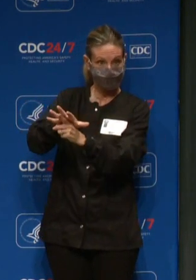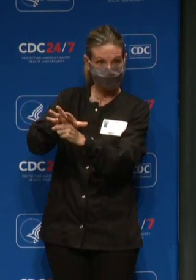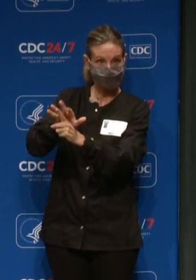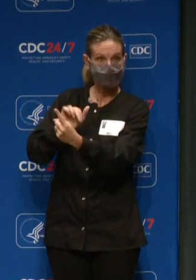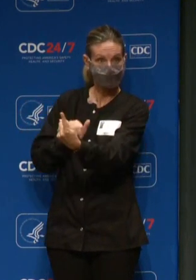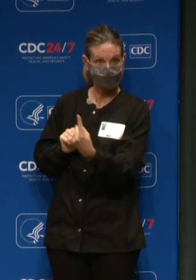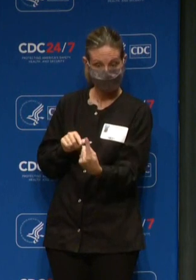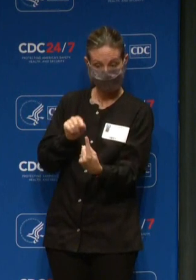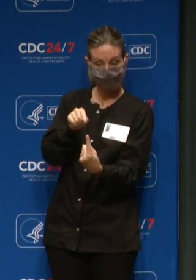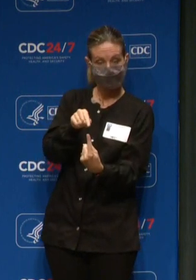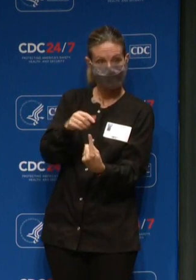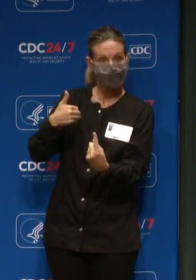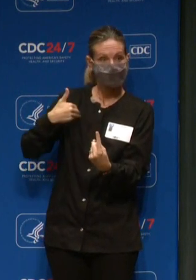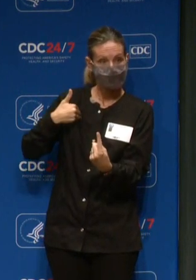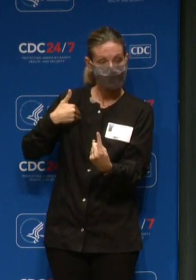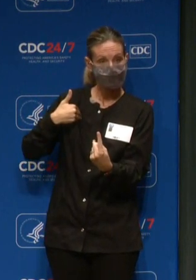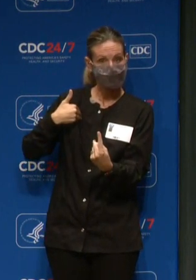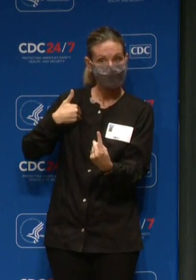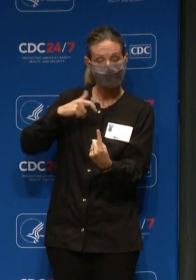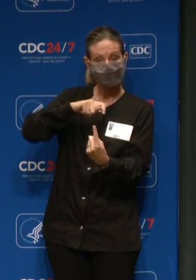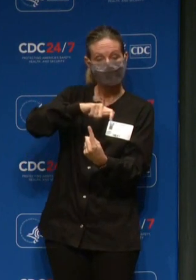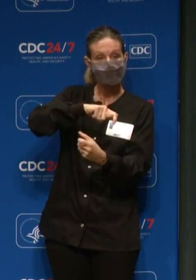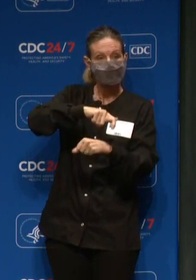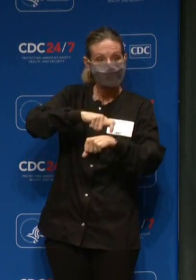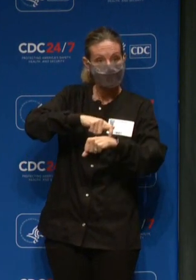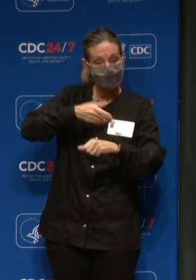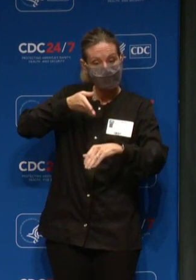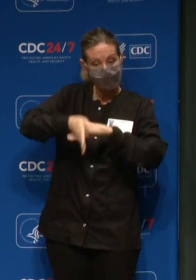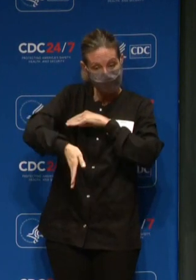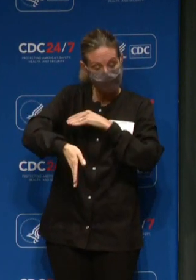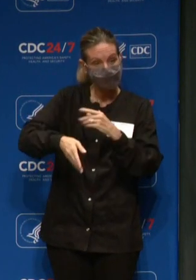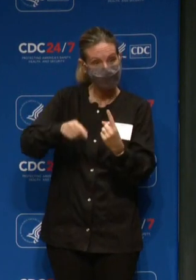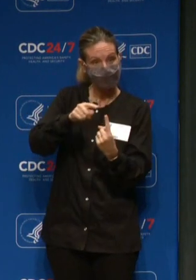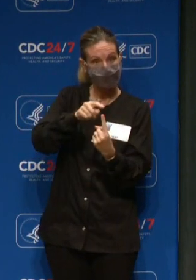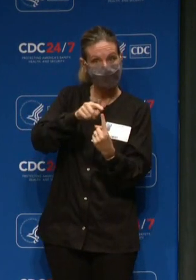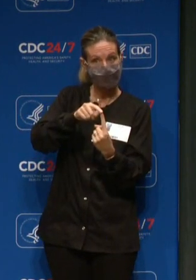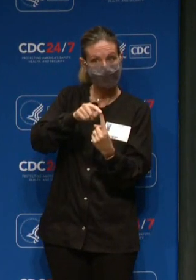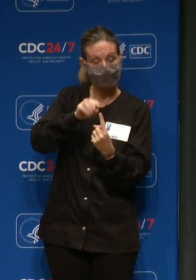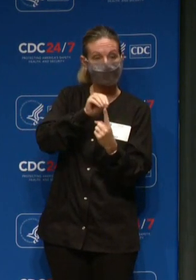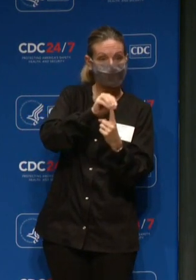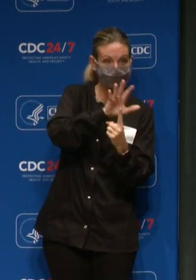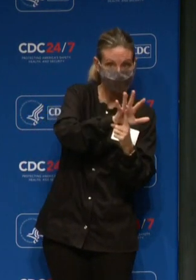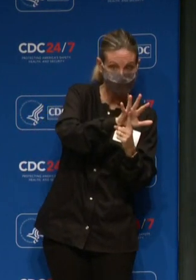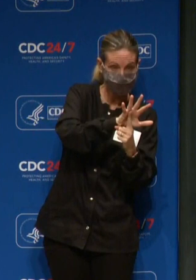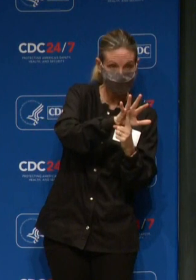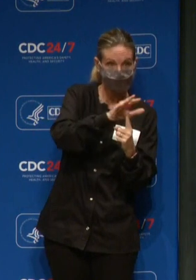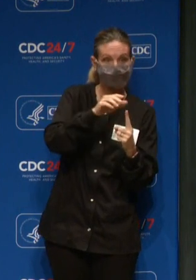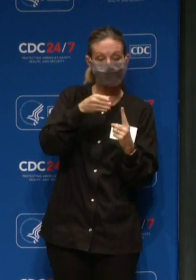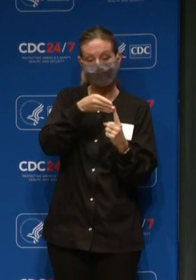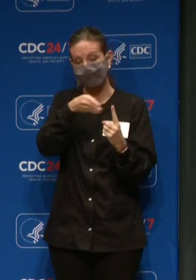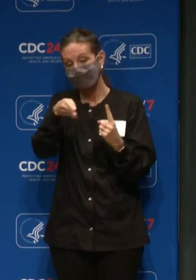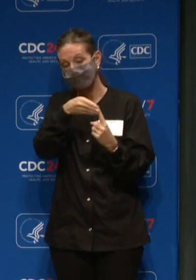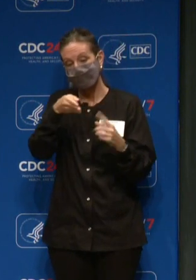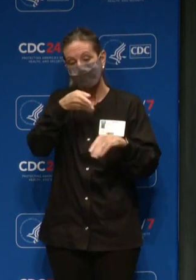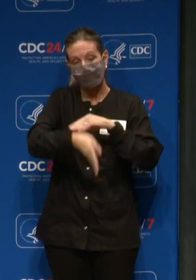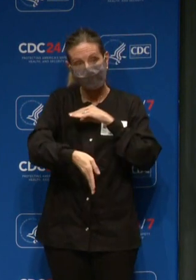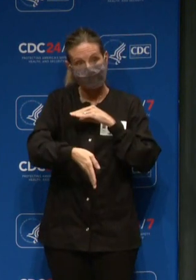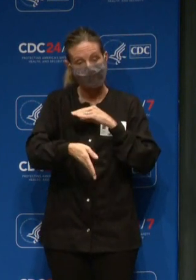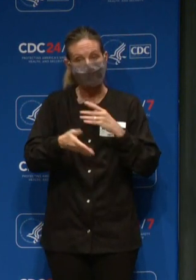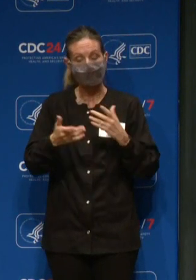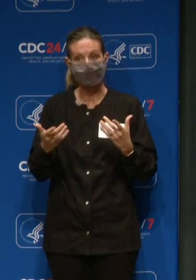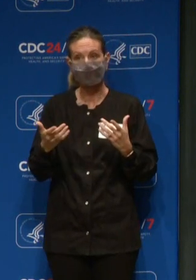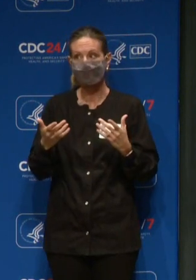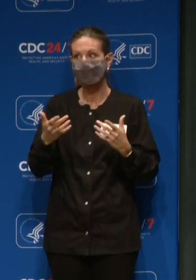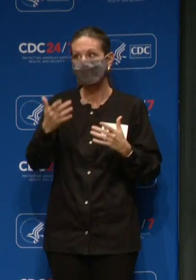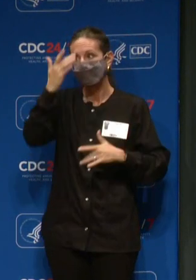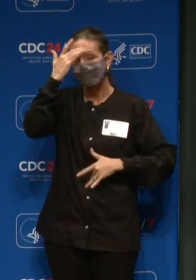have a period of time after that when they actually become detectable for virus. Originally, the